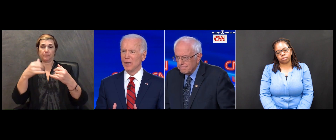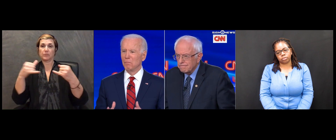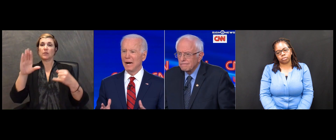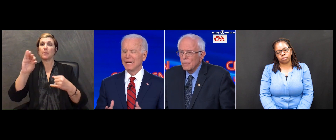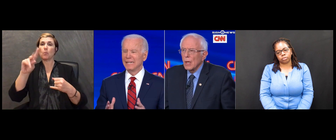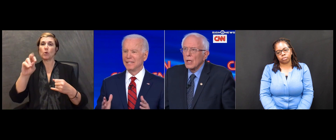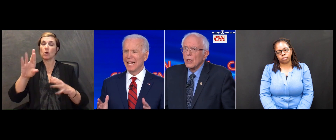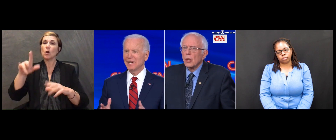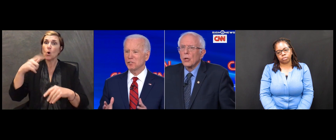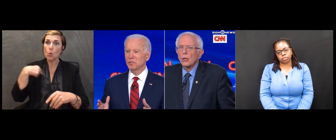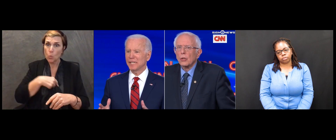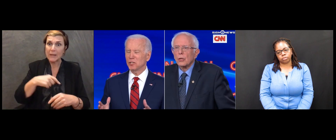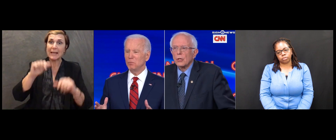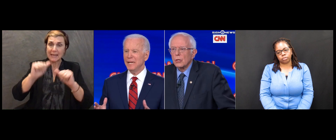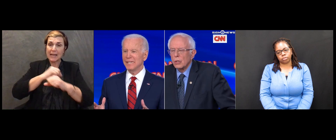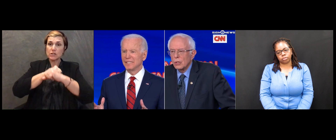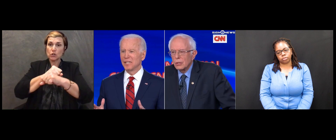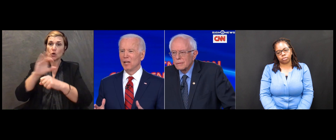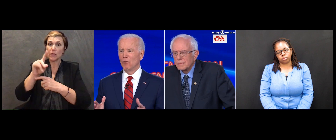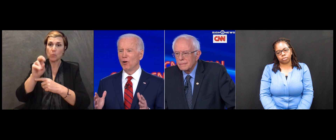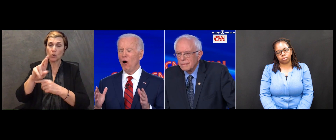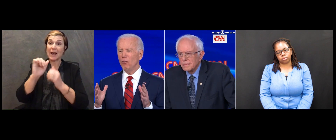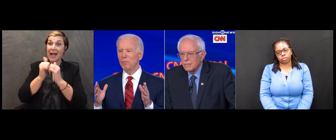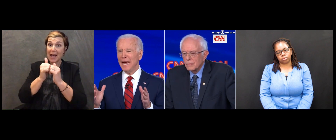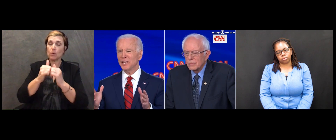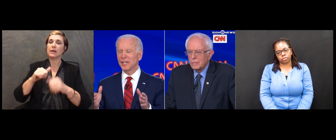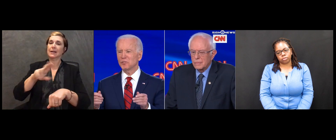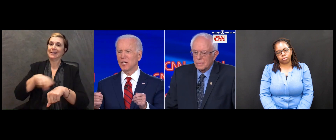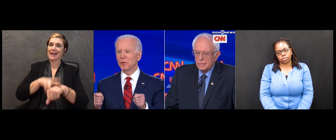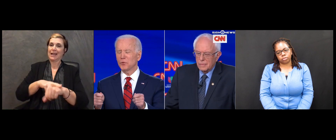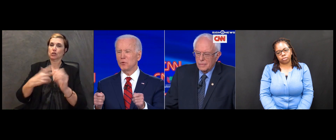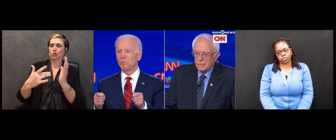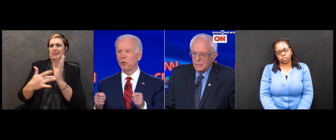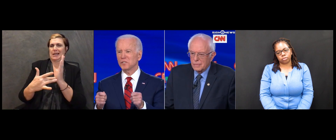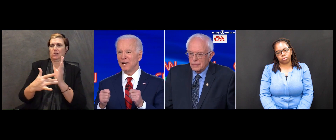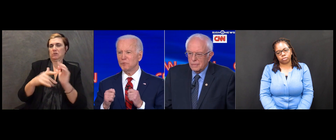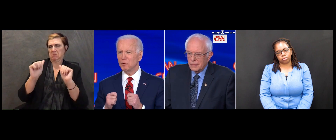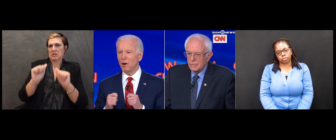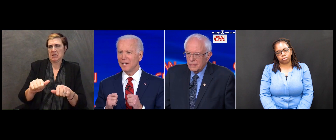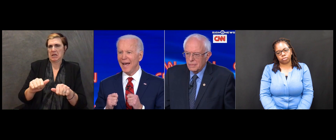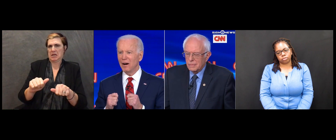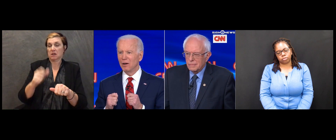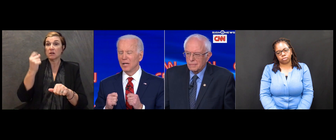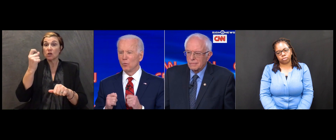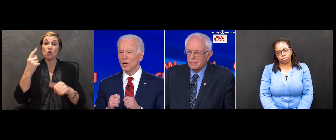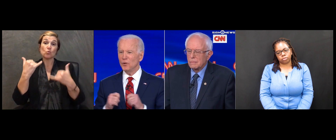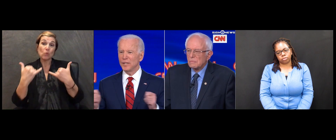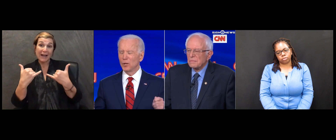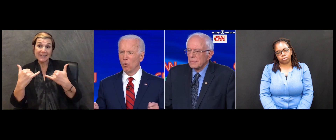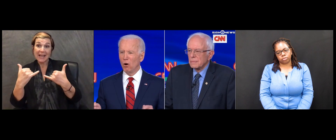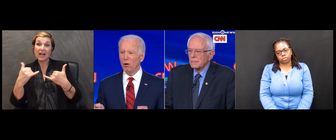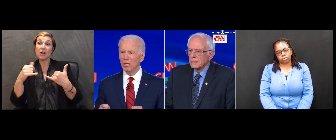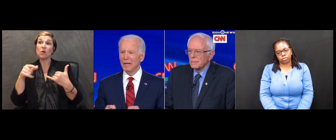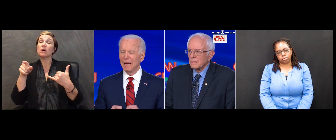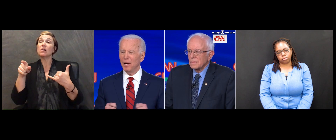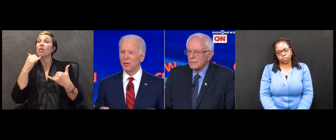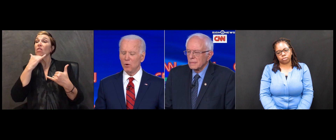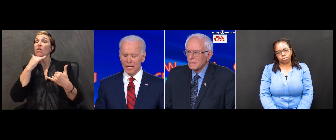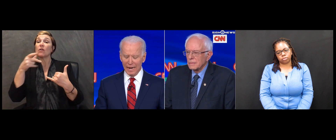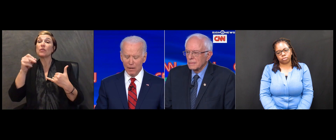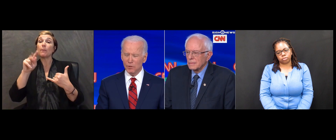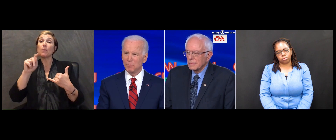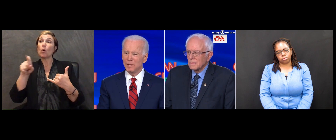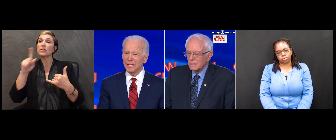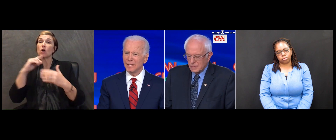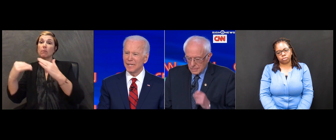border by national technical means. All the bad things are coming through ports of entry right now. We don't need a wall. And by the